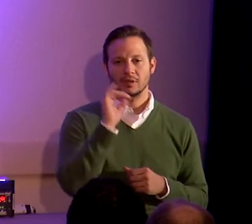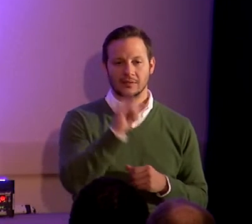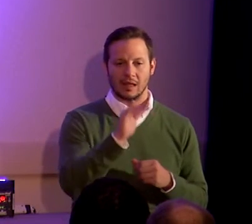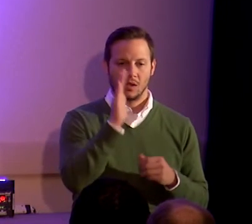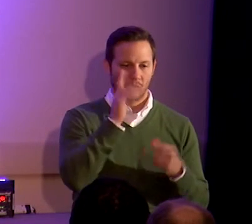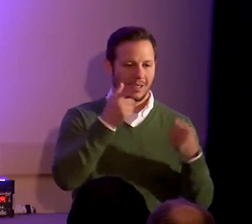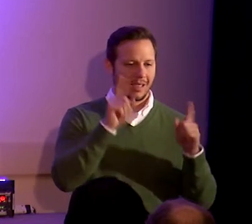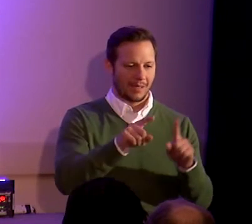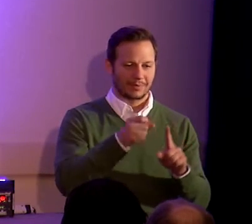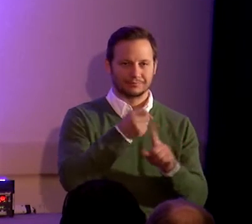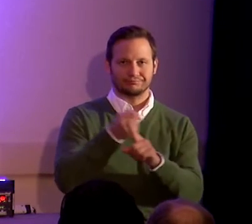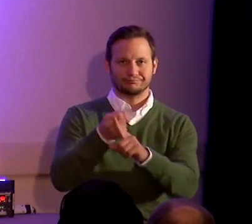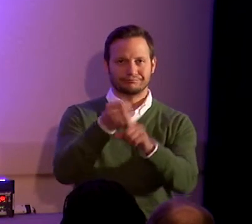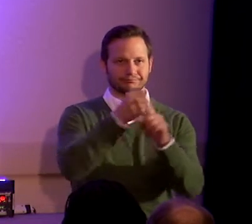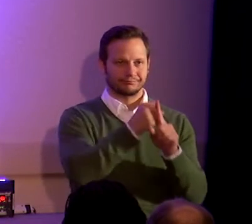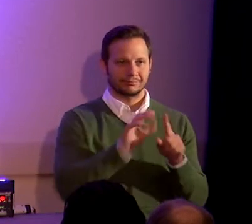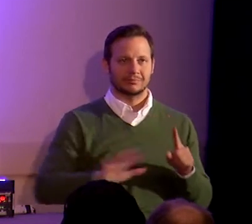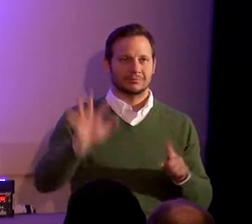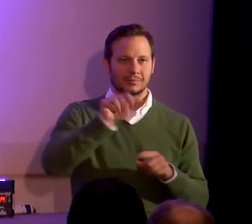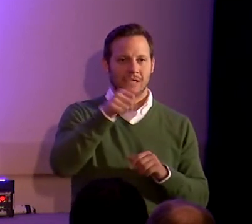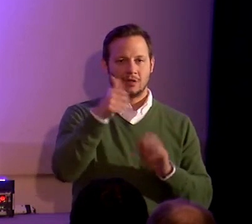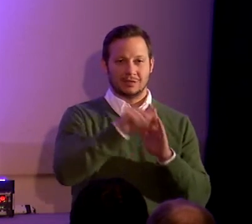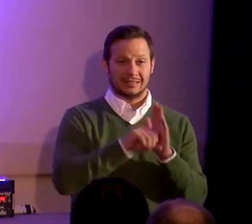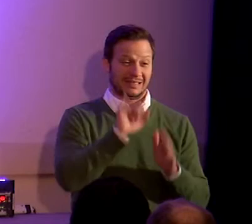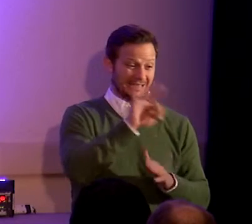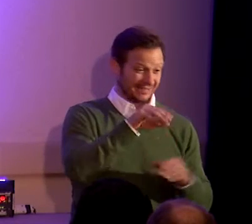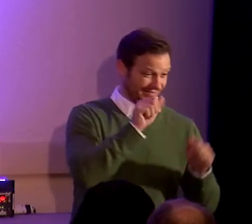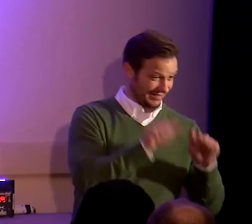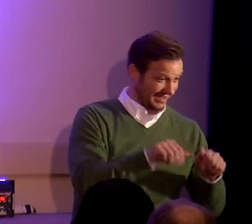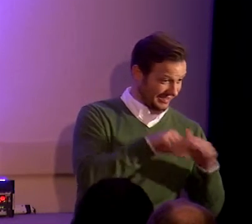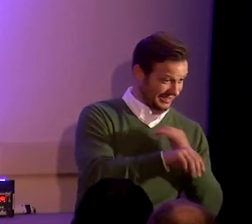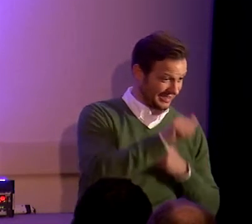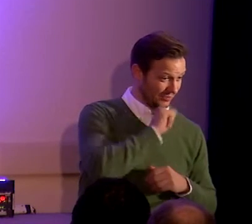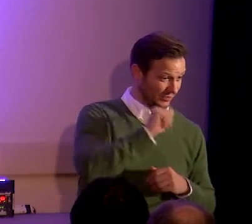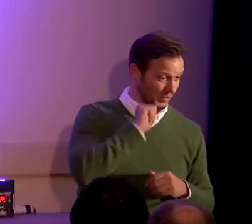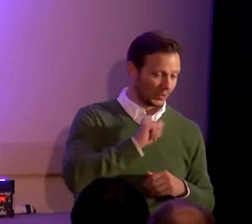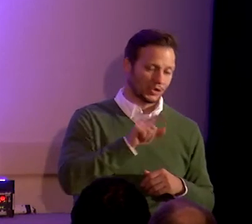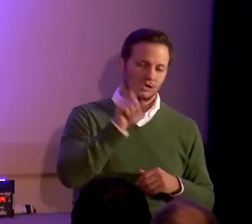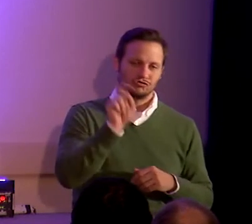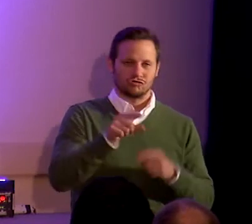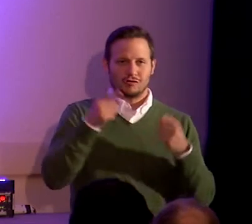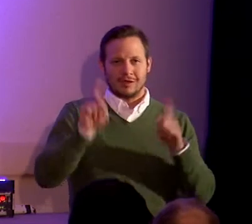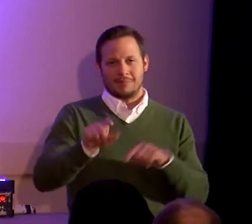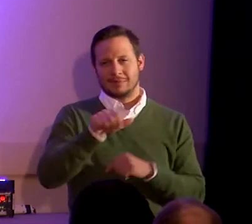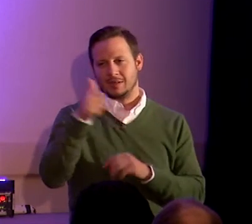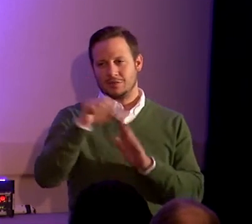states across the country. Because if it can exist in Arizona, then it should be able to exist in your state.